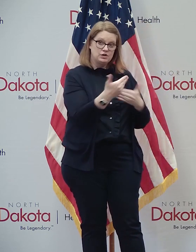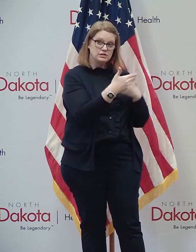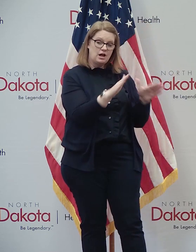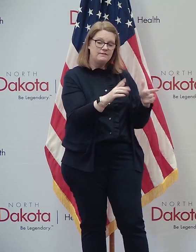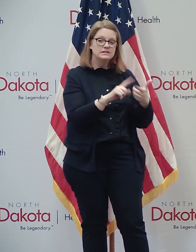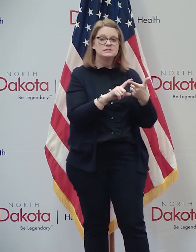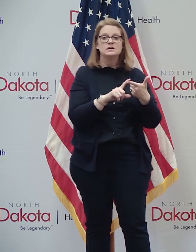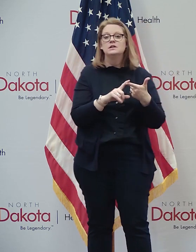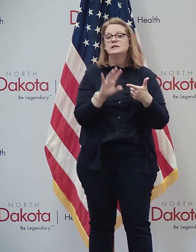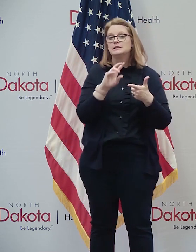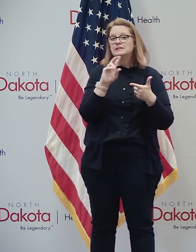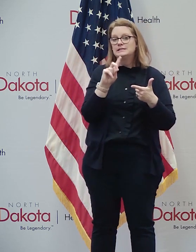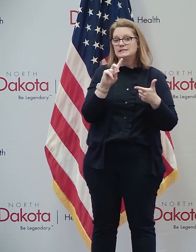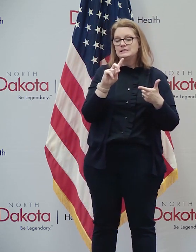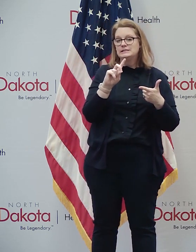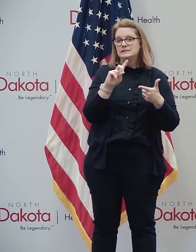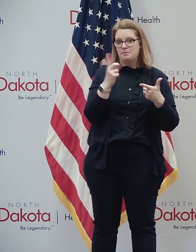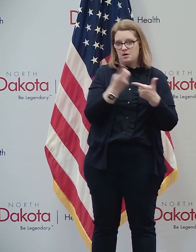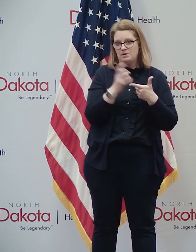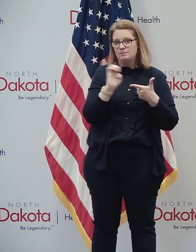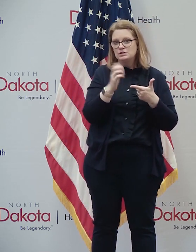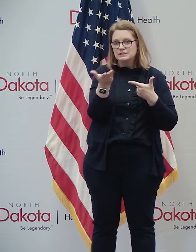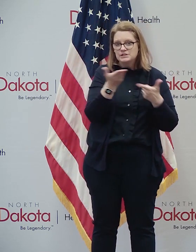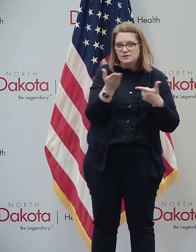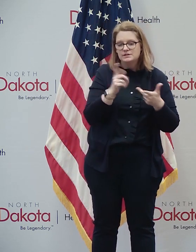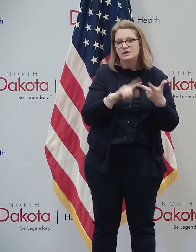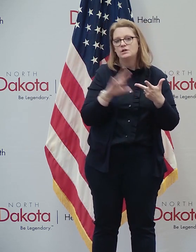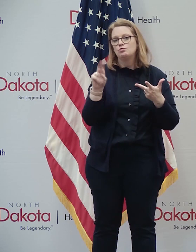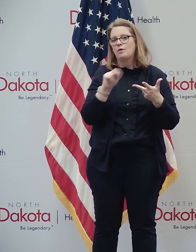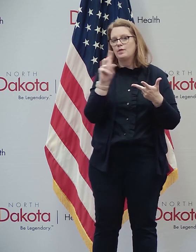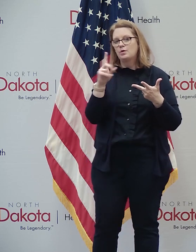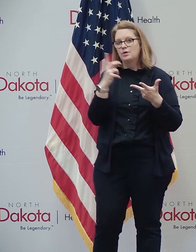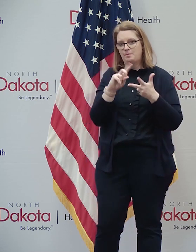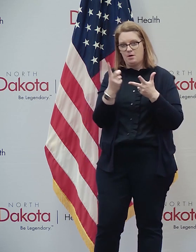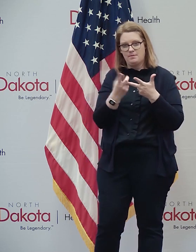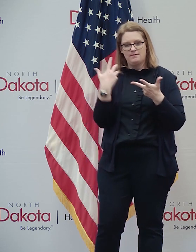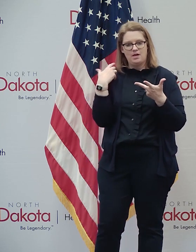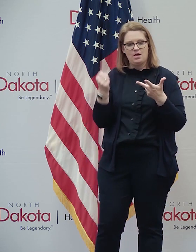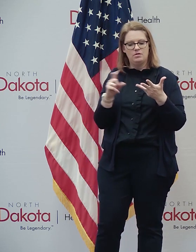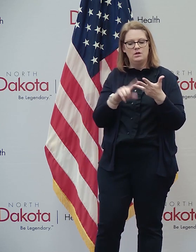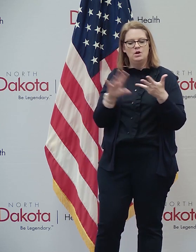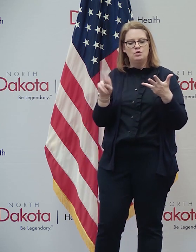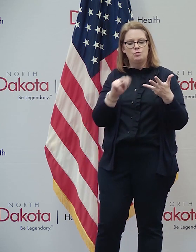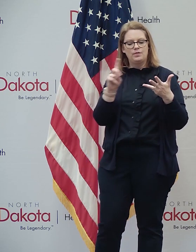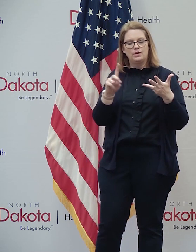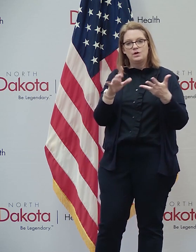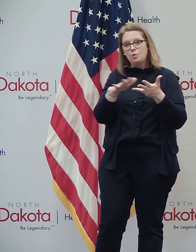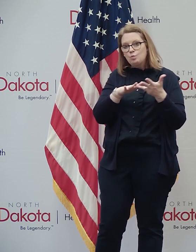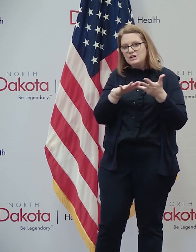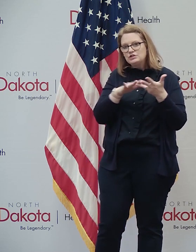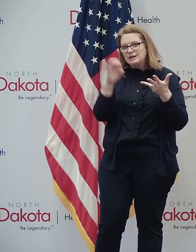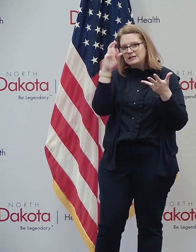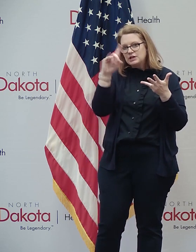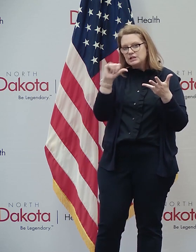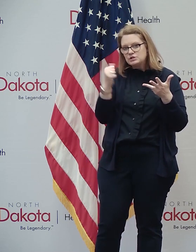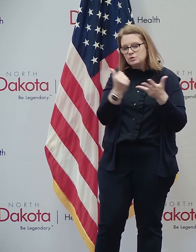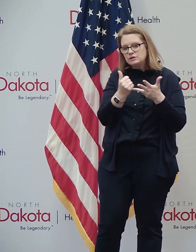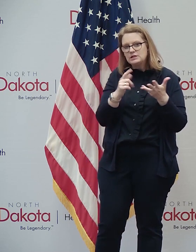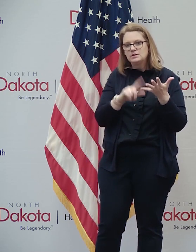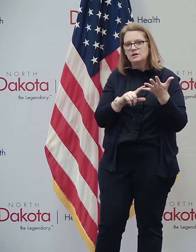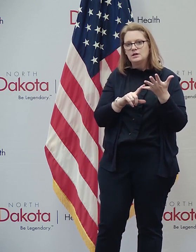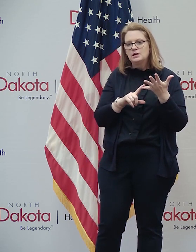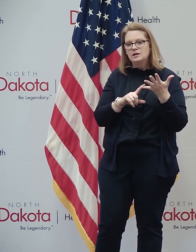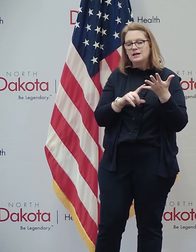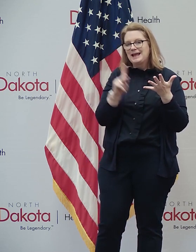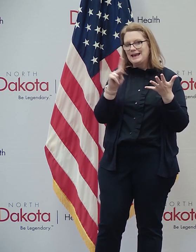the Department of Emergency Services, of course, the North Dakota Department of Health, our North Dakota Regional Education Association, and